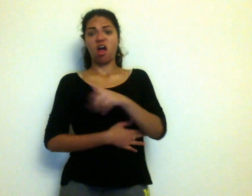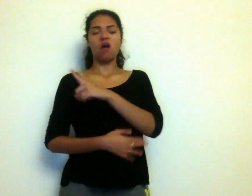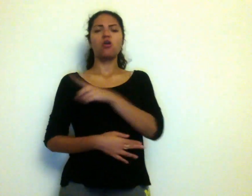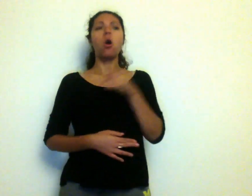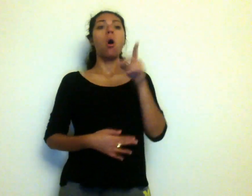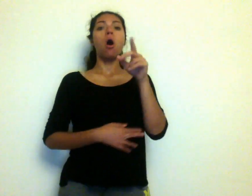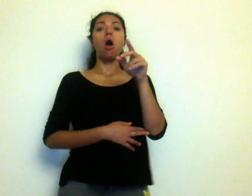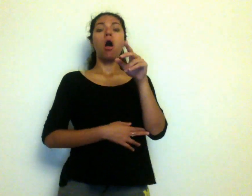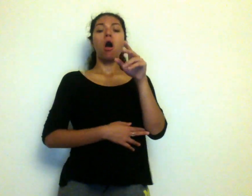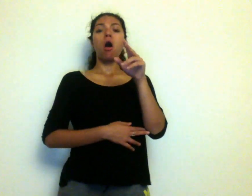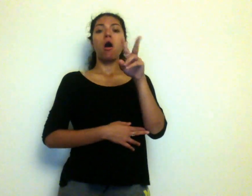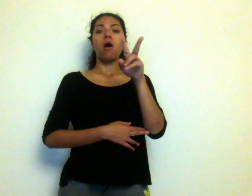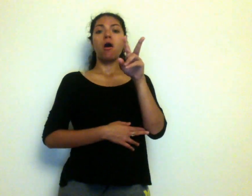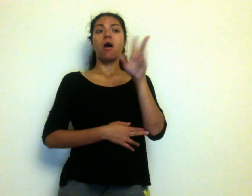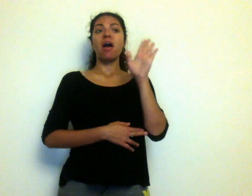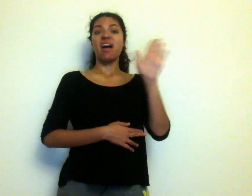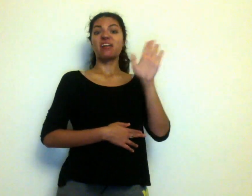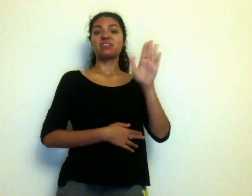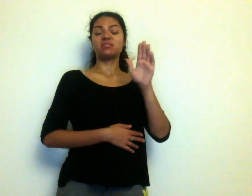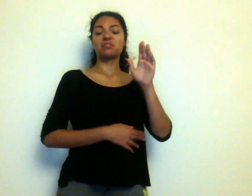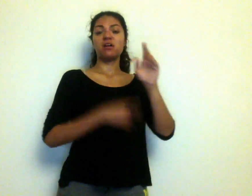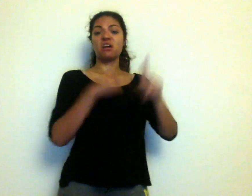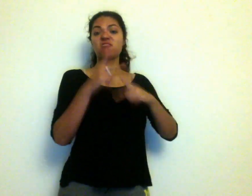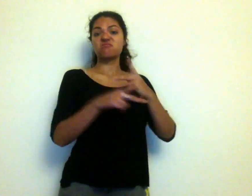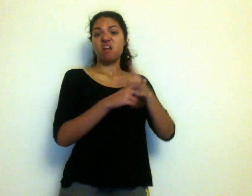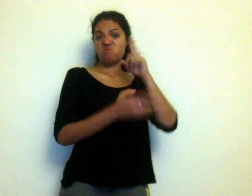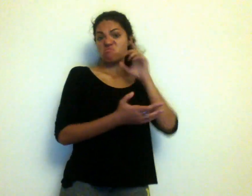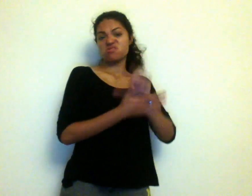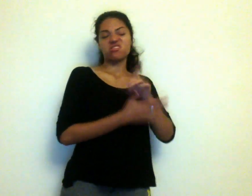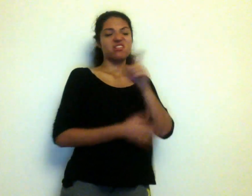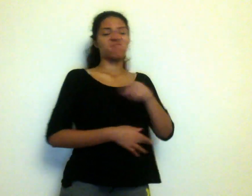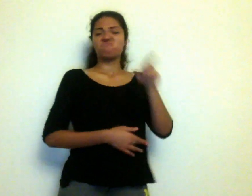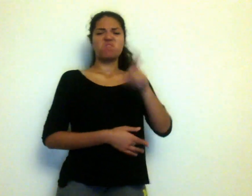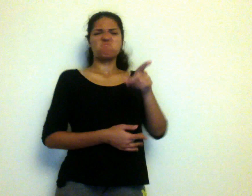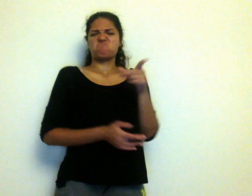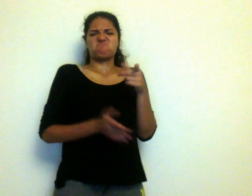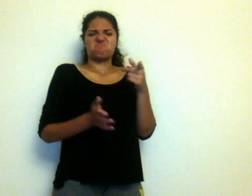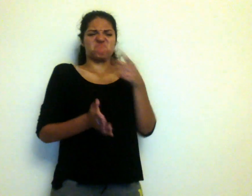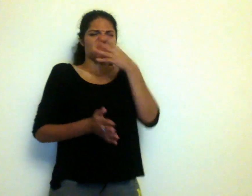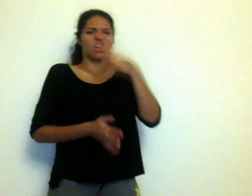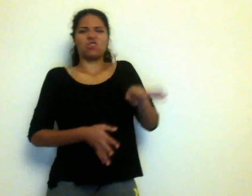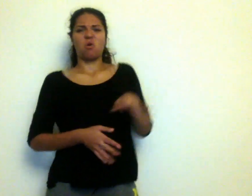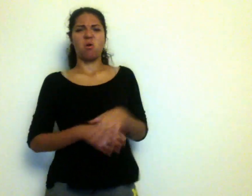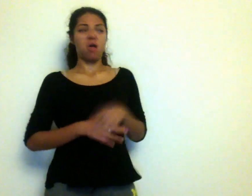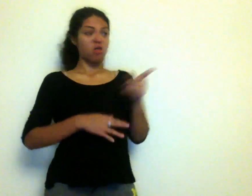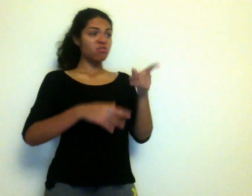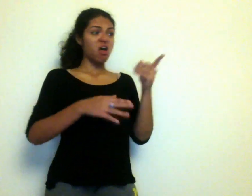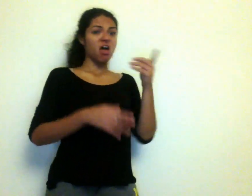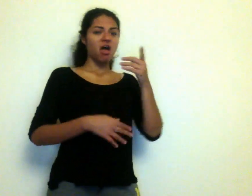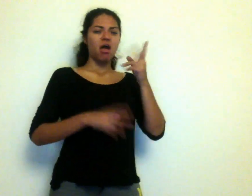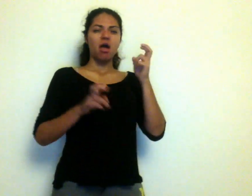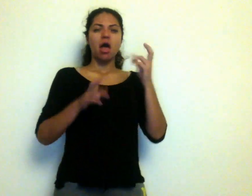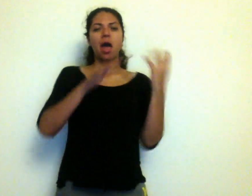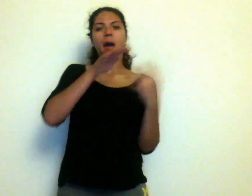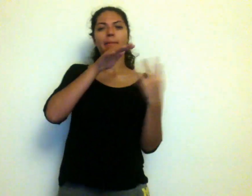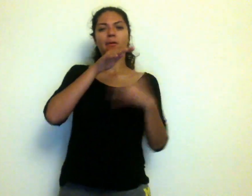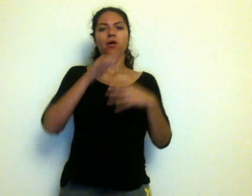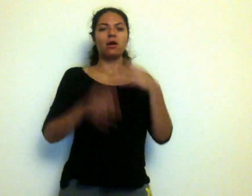big speakers were talking there. Then all of a sudden, Vivekananda, uninvited, went up to the platform, and in